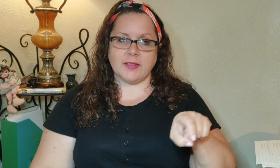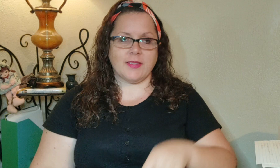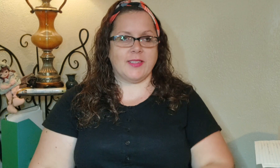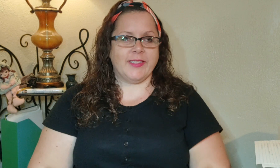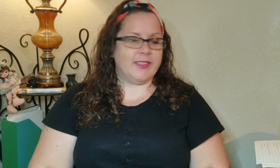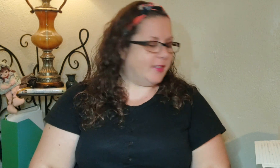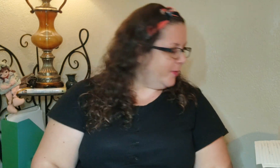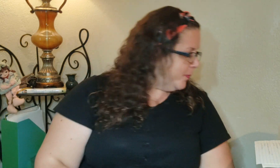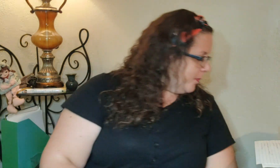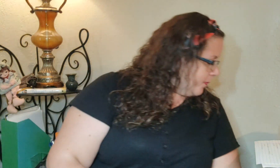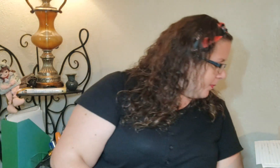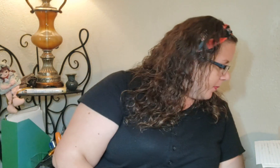must.